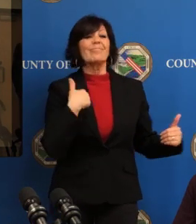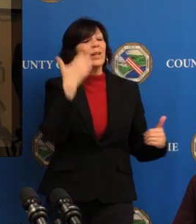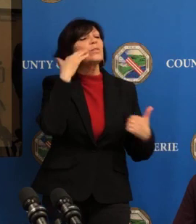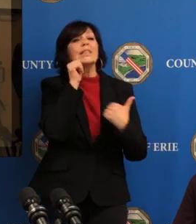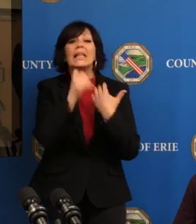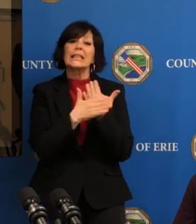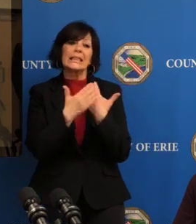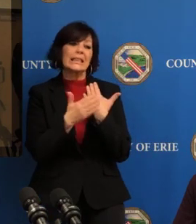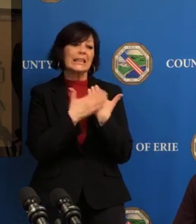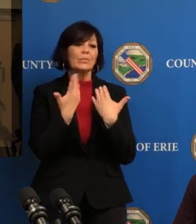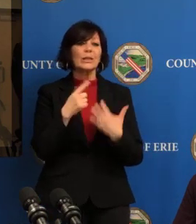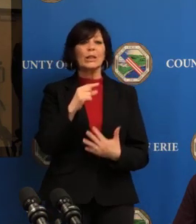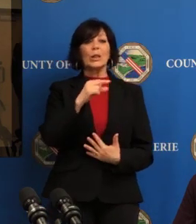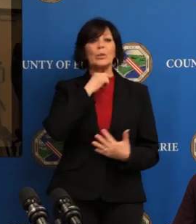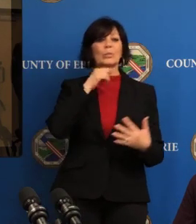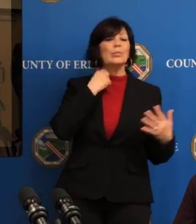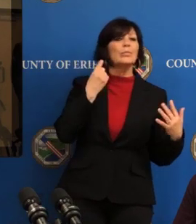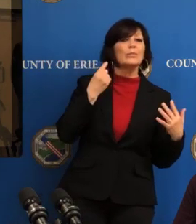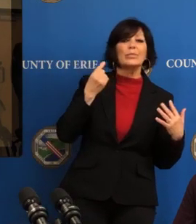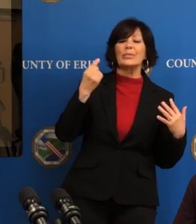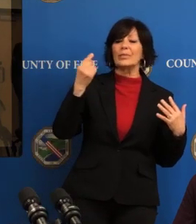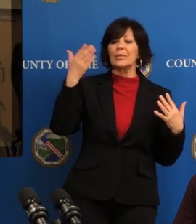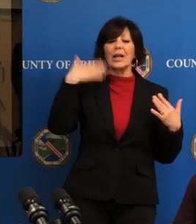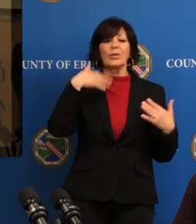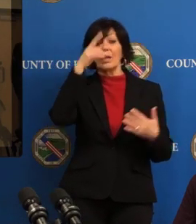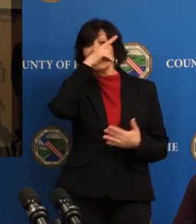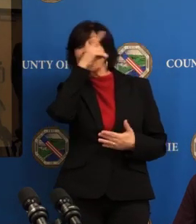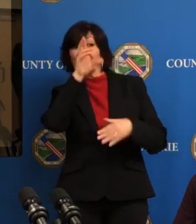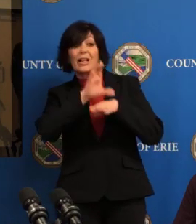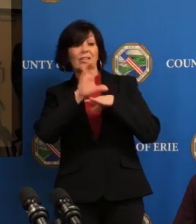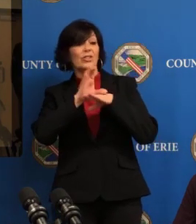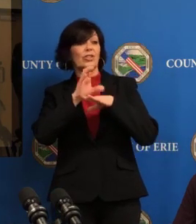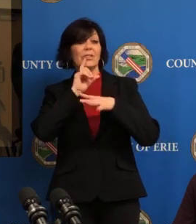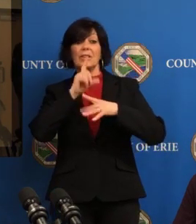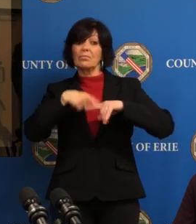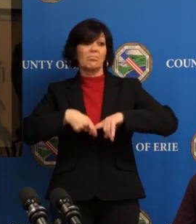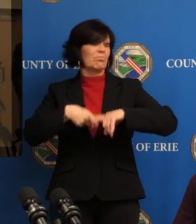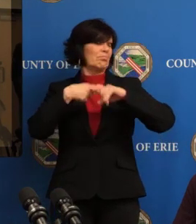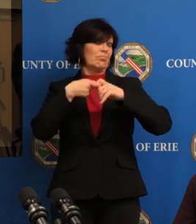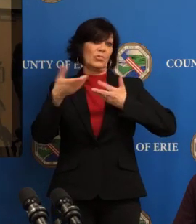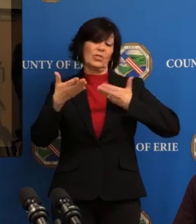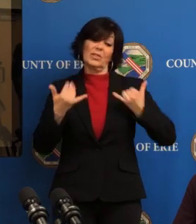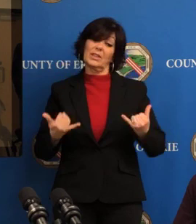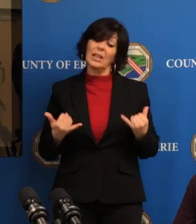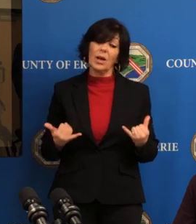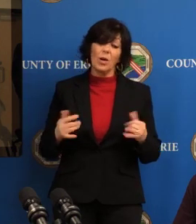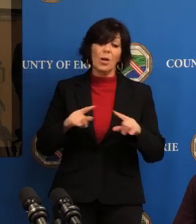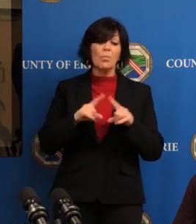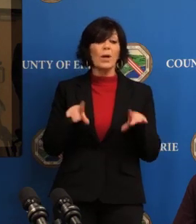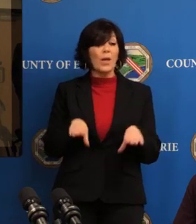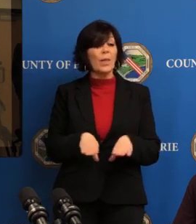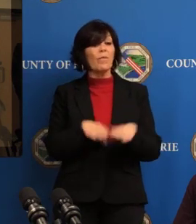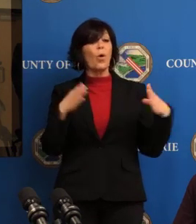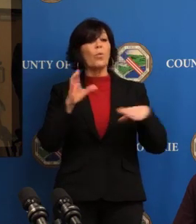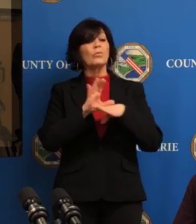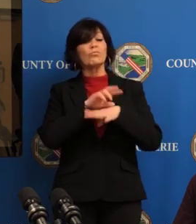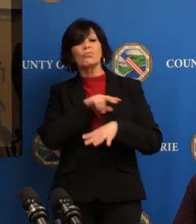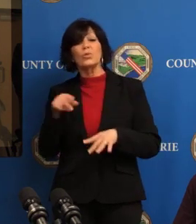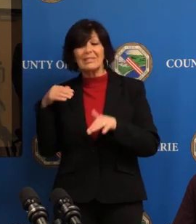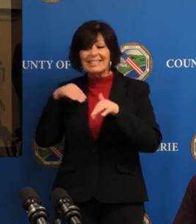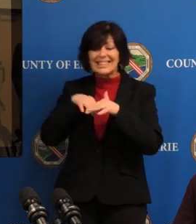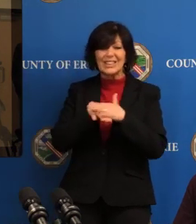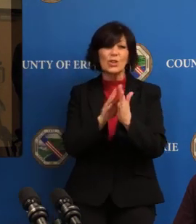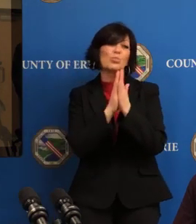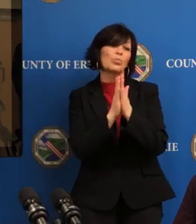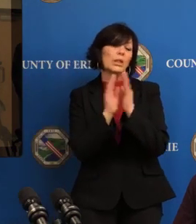the reverends out there, the rabbis, I know the Catholic Church has basically stopped services at this point, but they've opened churches up for prayer. We're